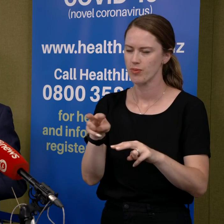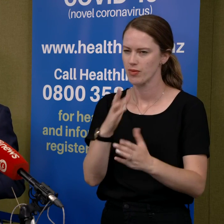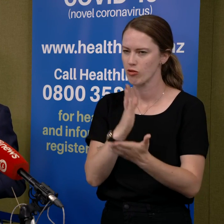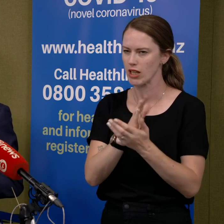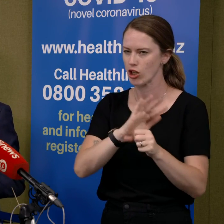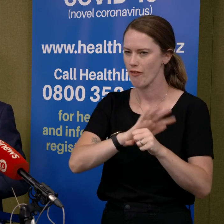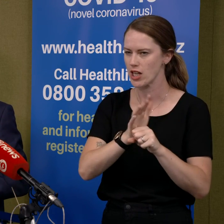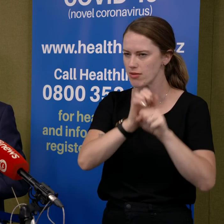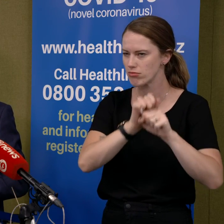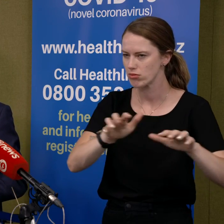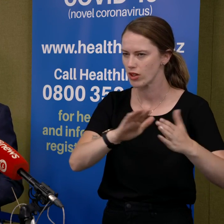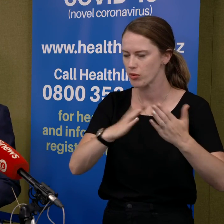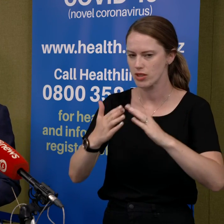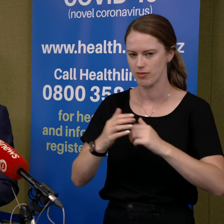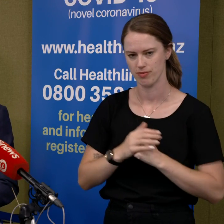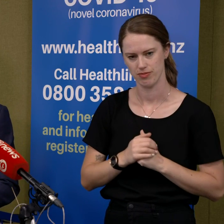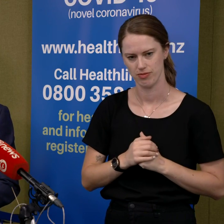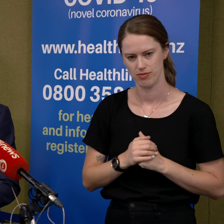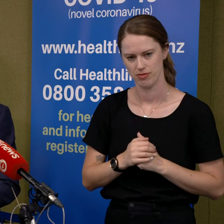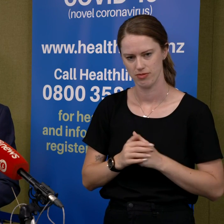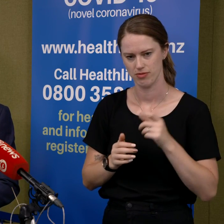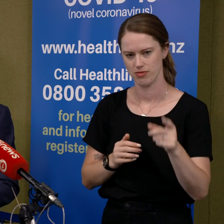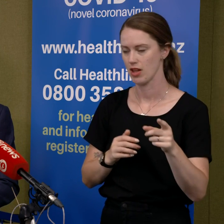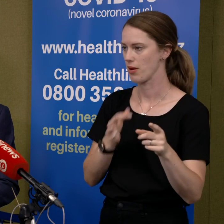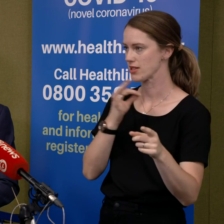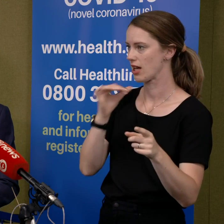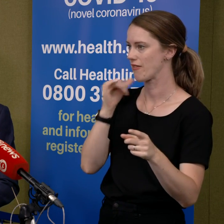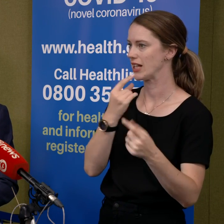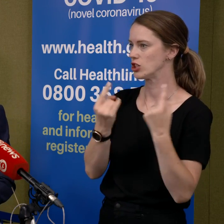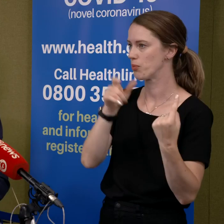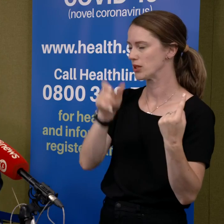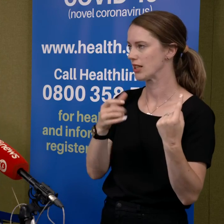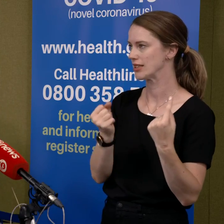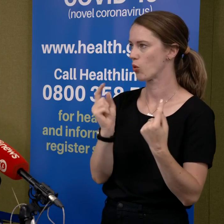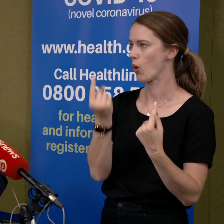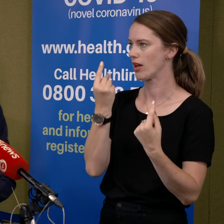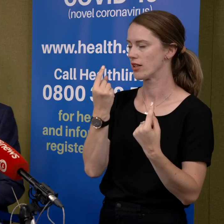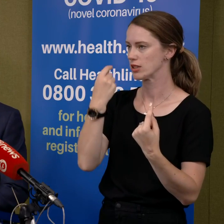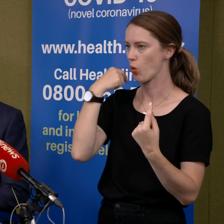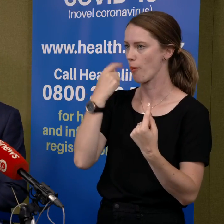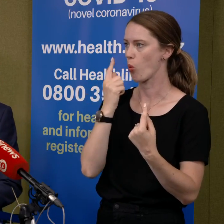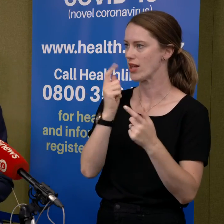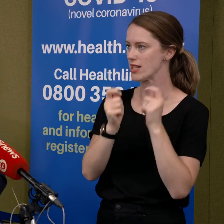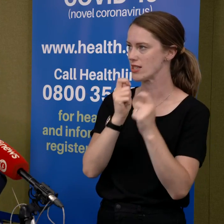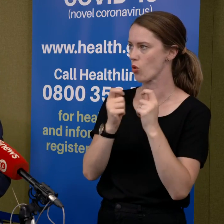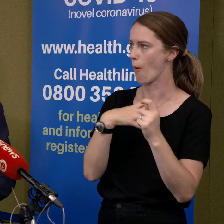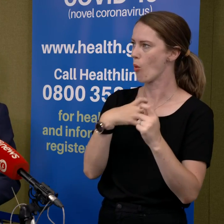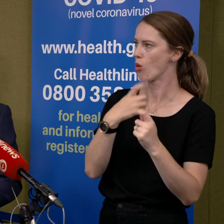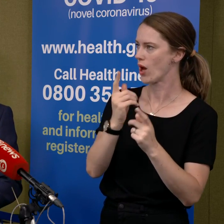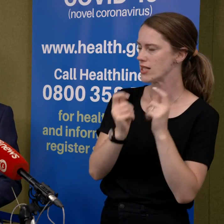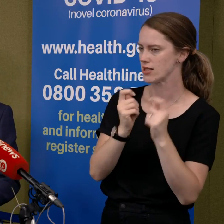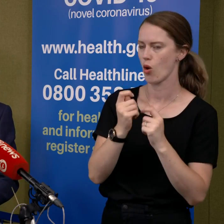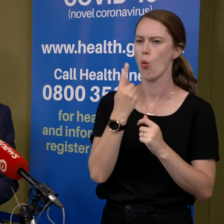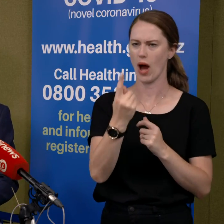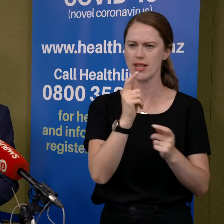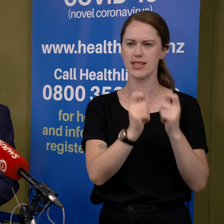there COVID-19 out there in the community. I'm basically asking if it's one swab per person. Is it one test per person, or are you doing more than one test? Oh, it's